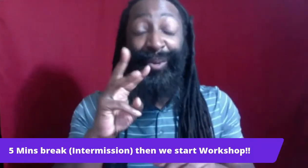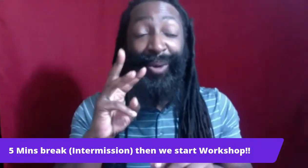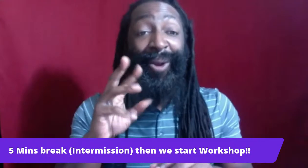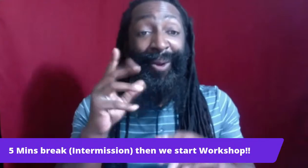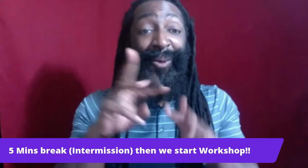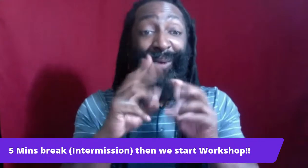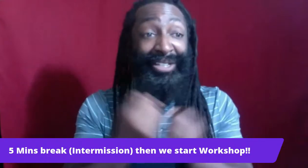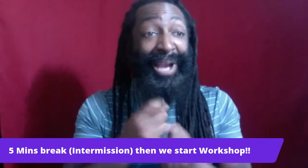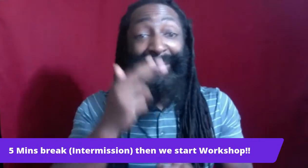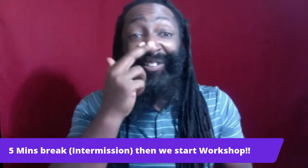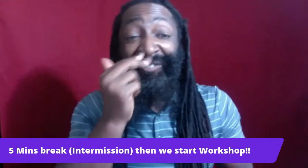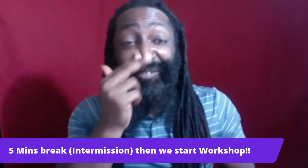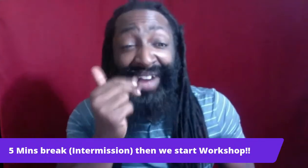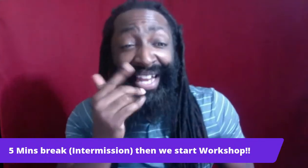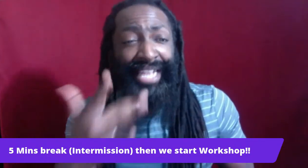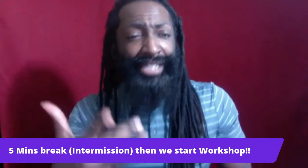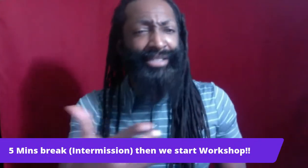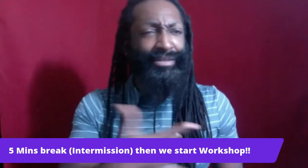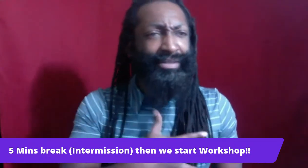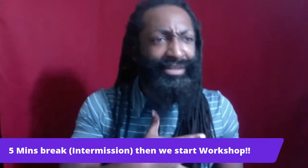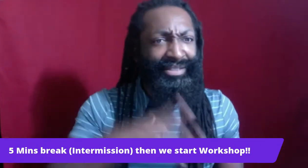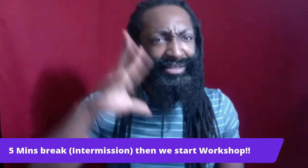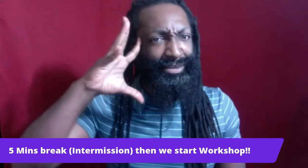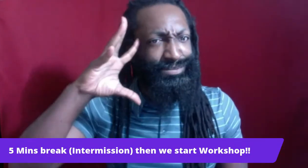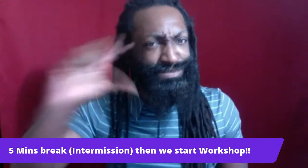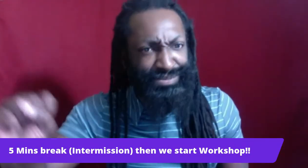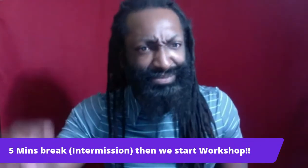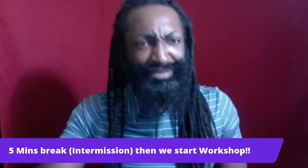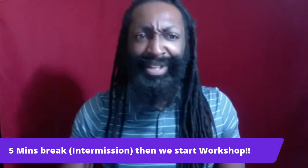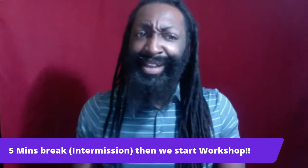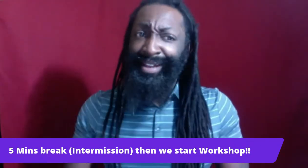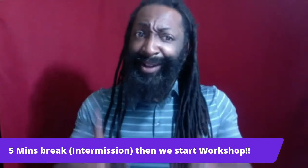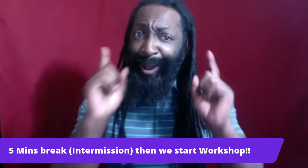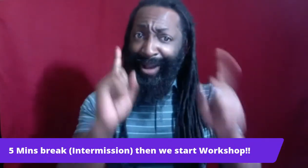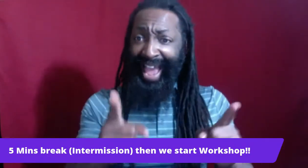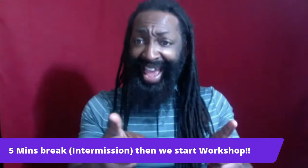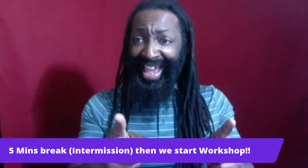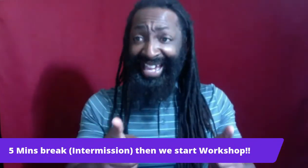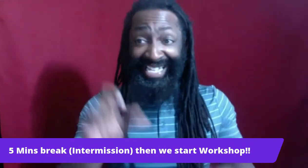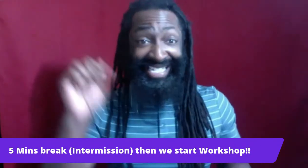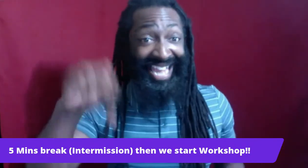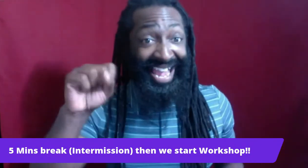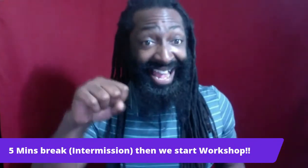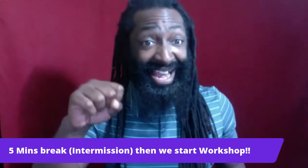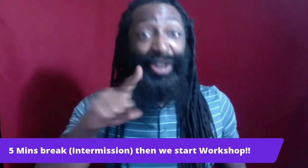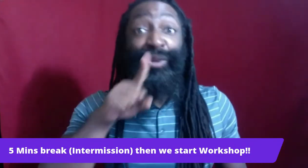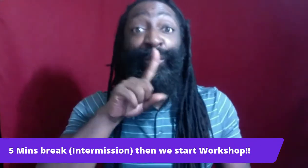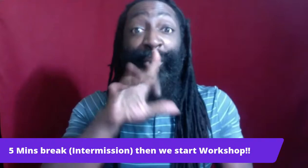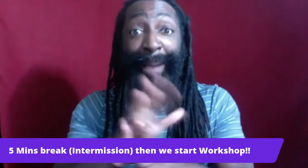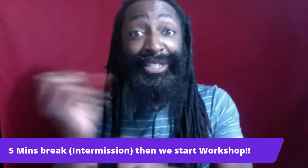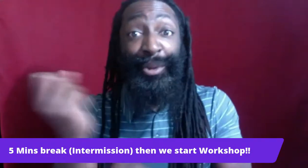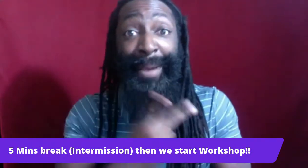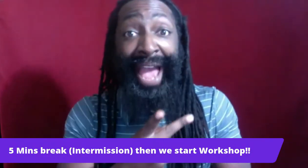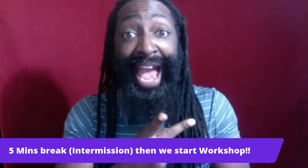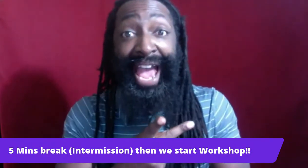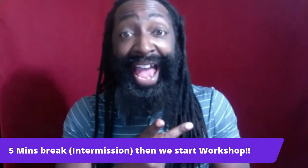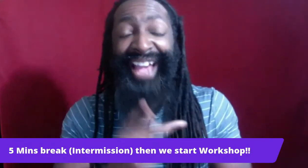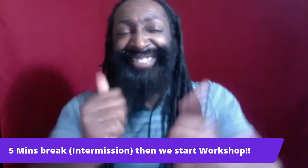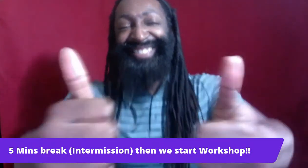go get some water, but don't miss it. There's gonna be this workshop. You're gonna respond to it in a different way.